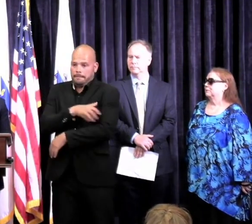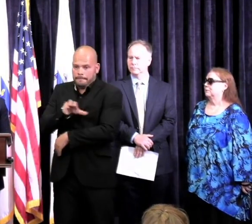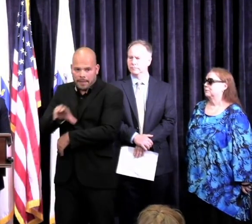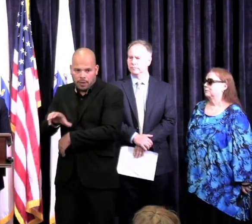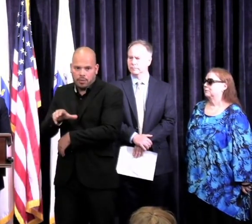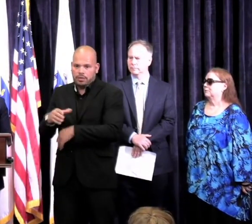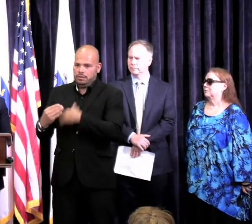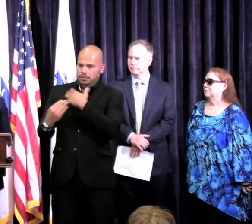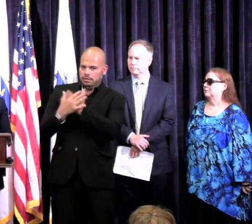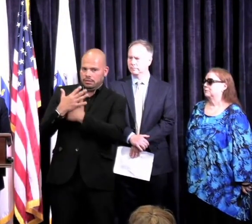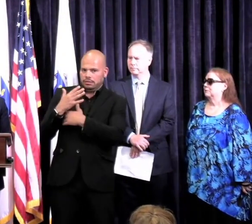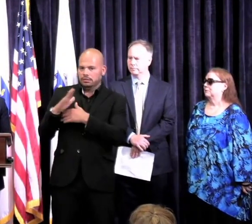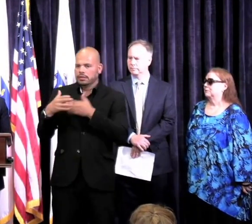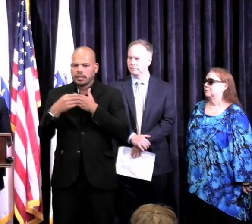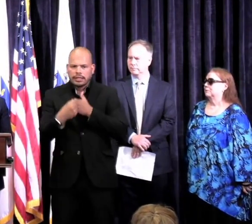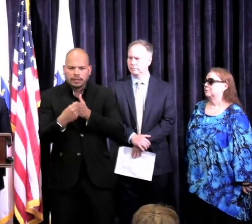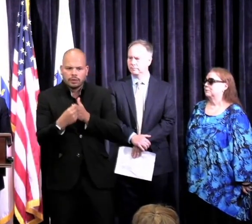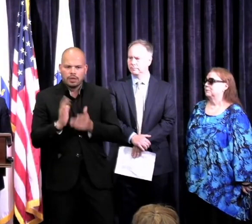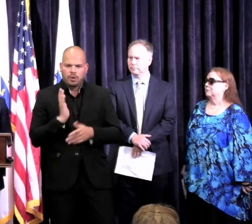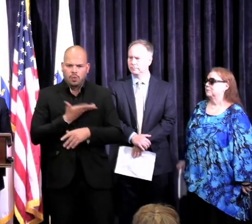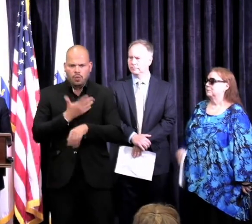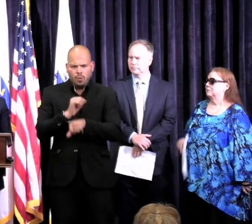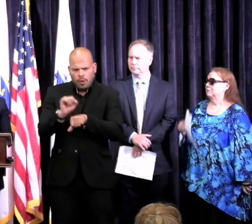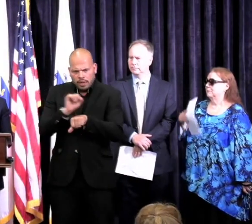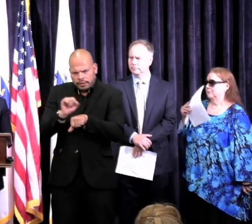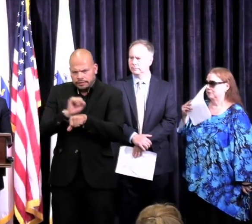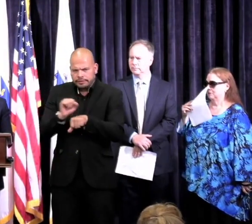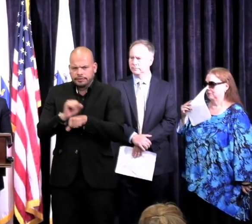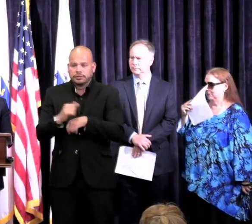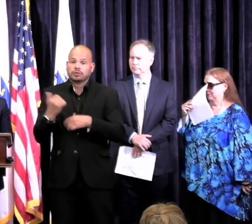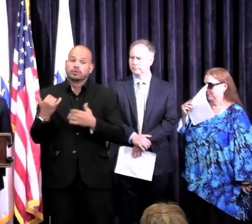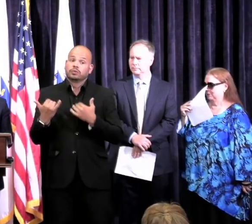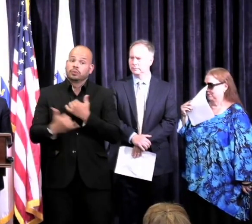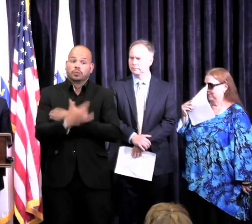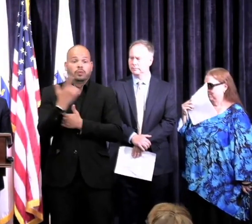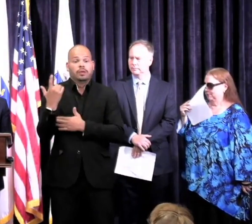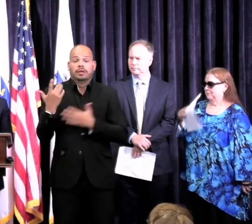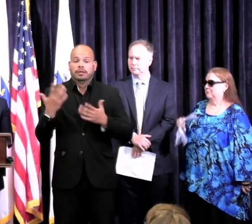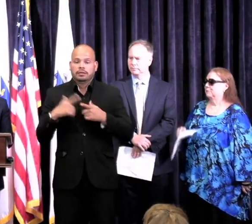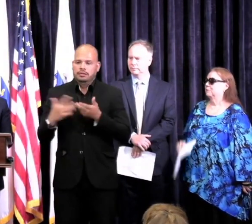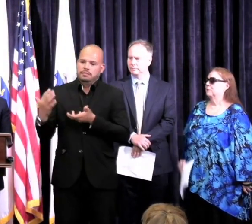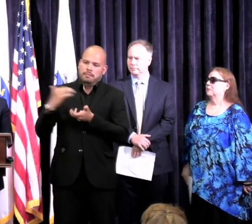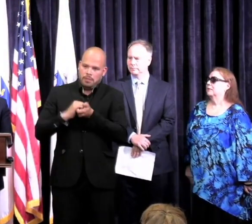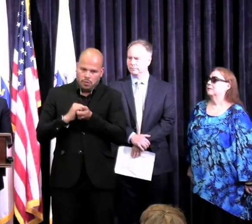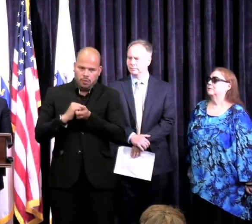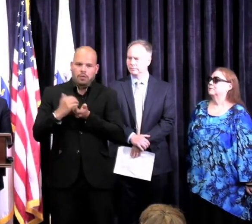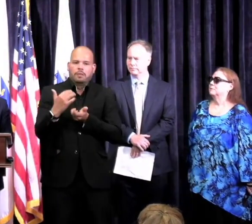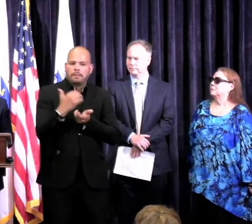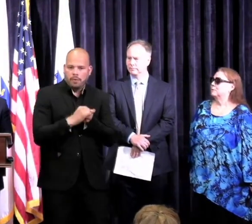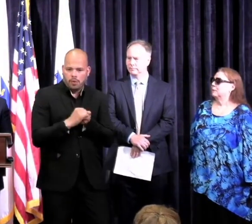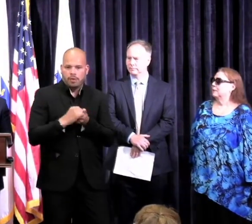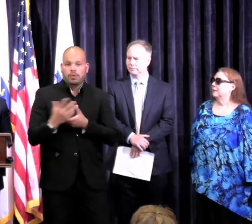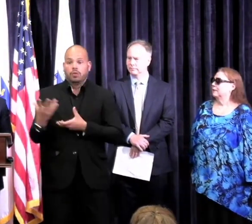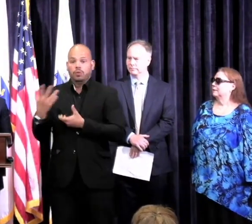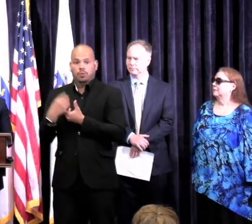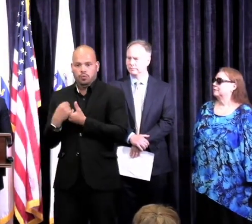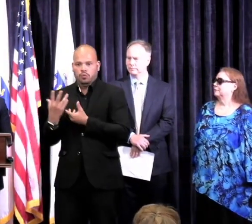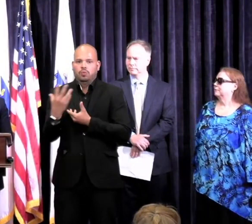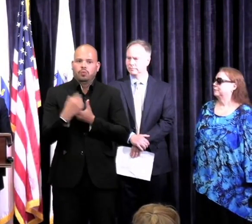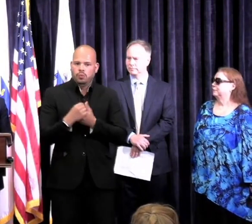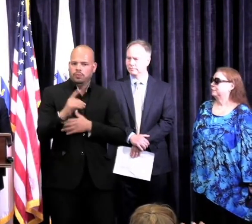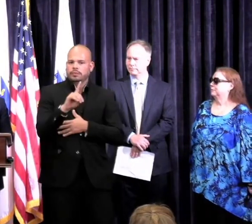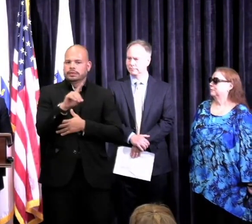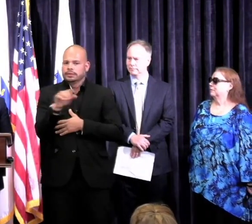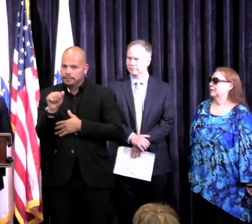our work today we build on this work in partnership with the disability community that includes every race